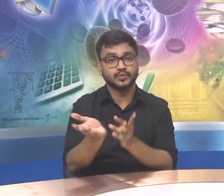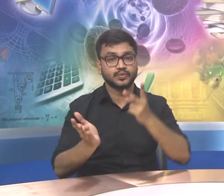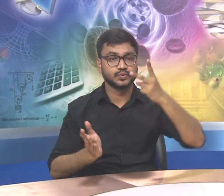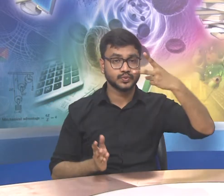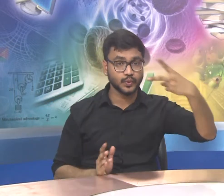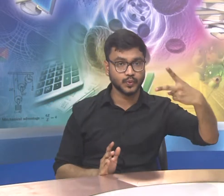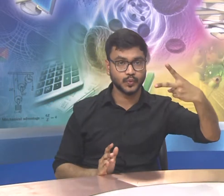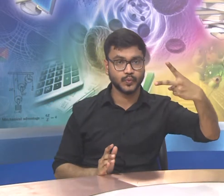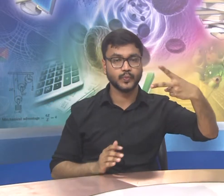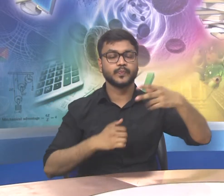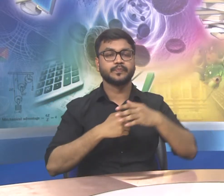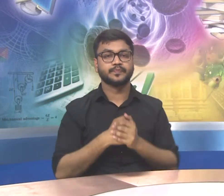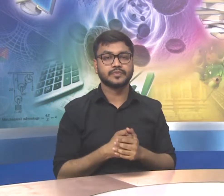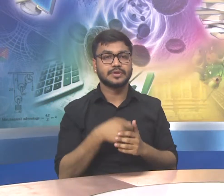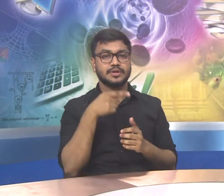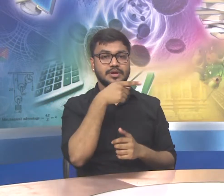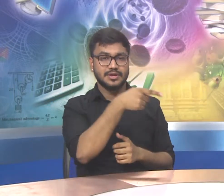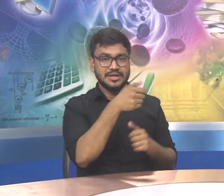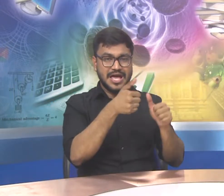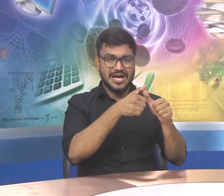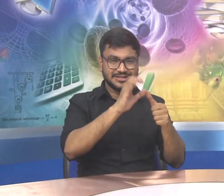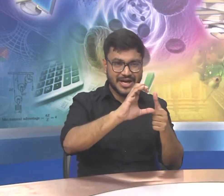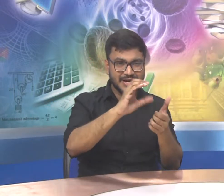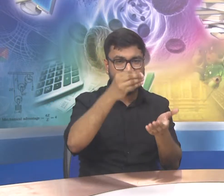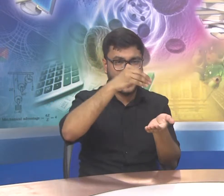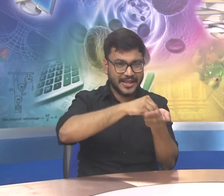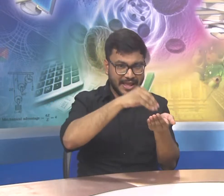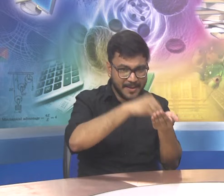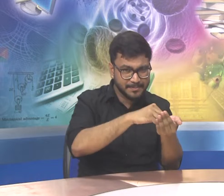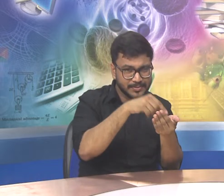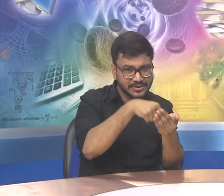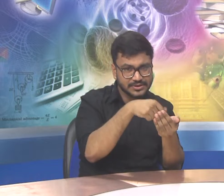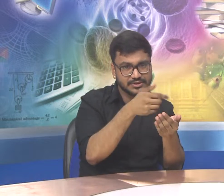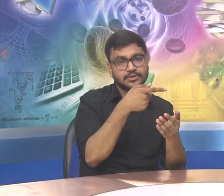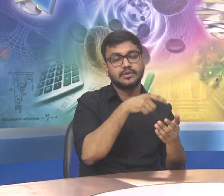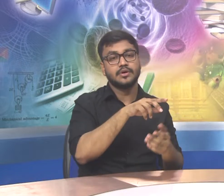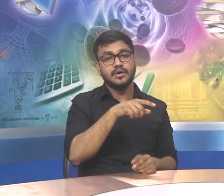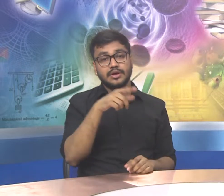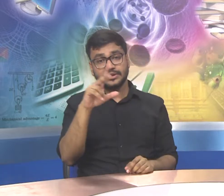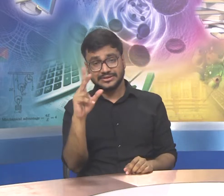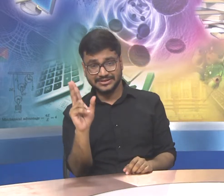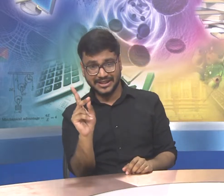The primary functions of a commercial bank include